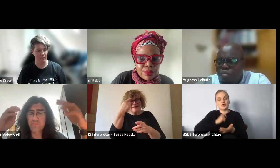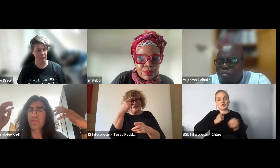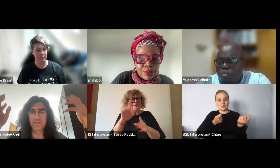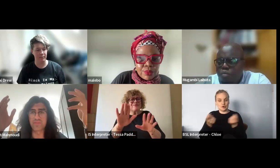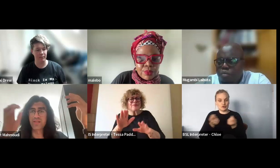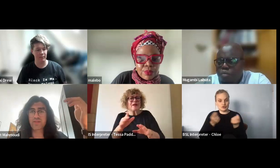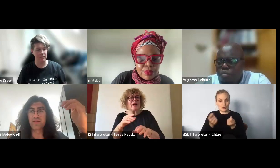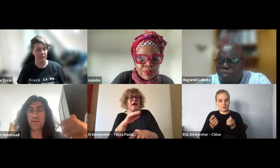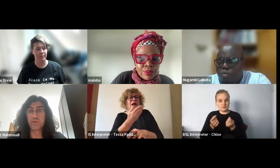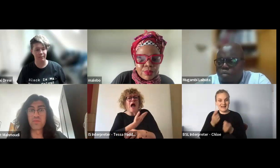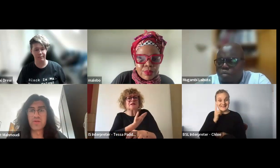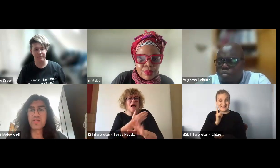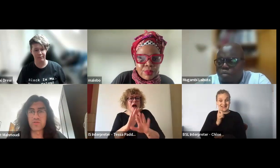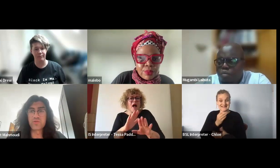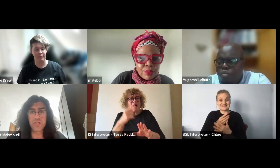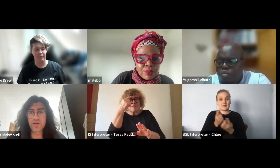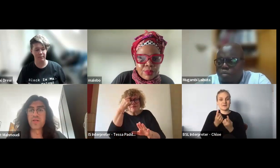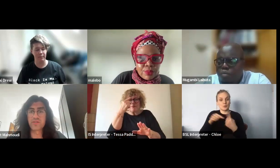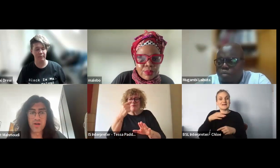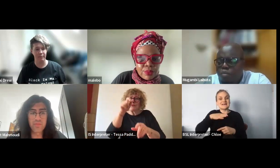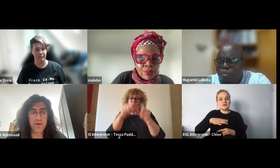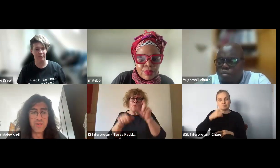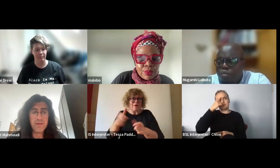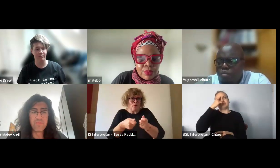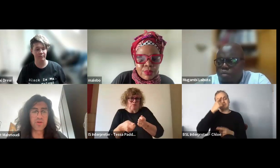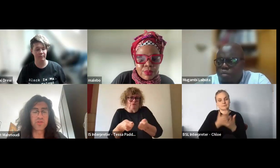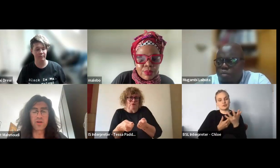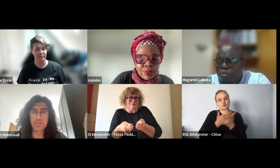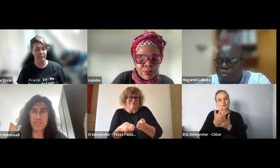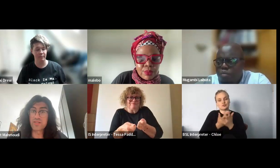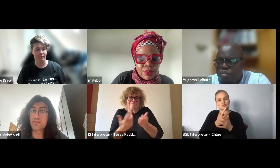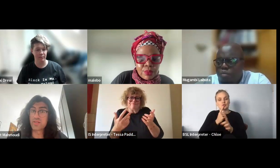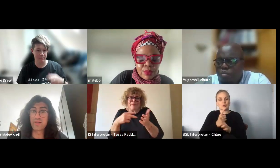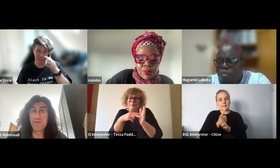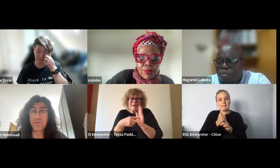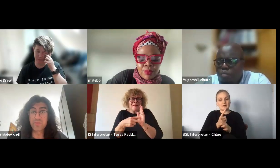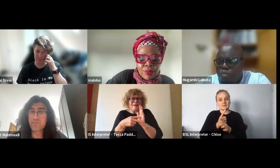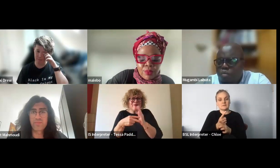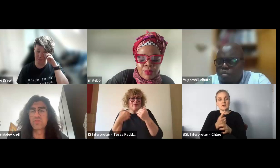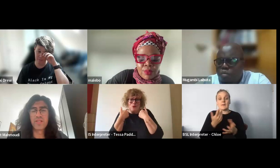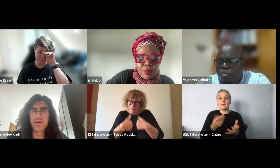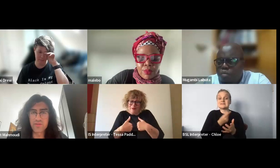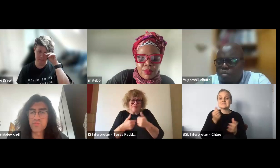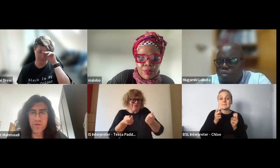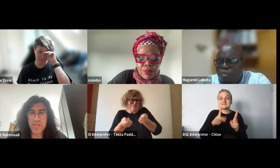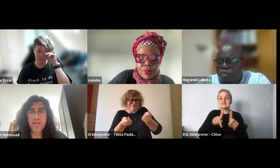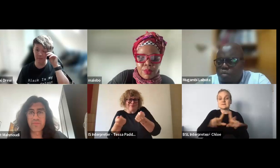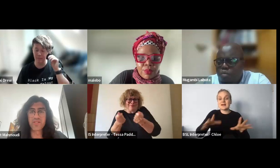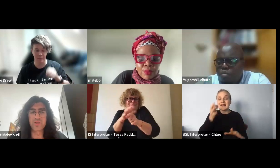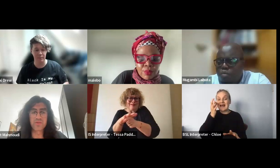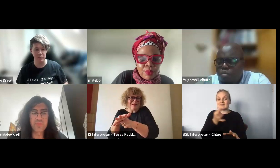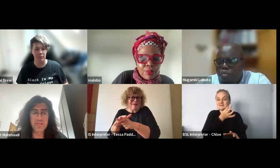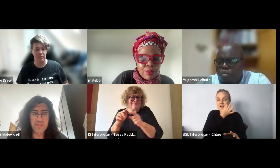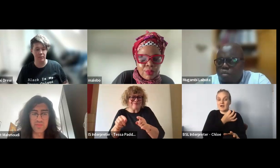systems, is something that's, that we need to touch on and we need to talk about, but also conscious that systems like Lavender really aren't per